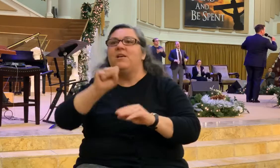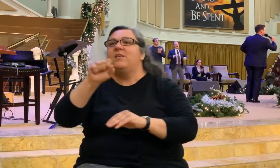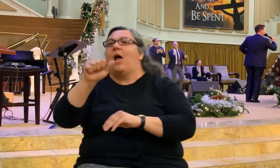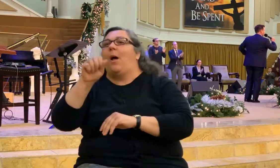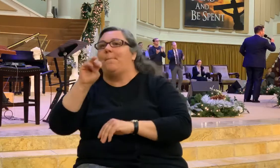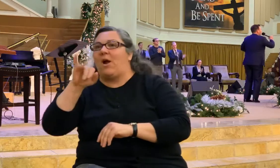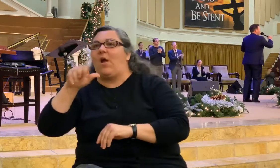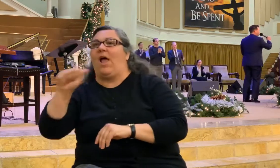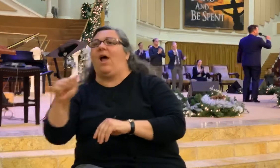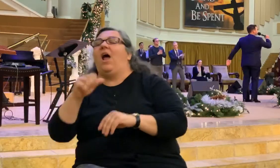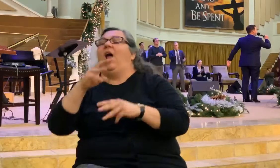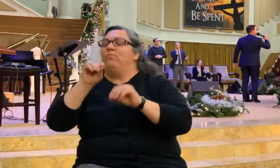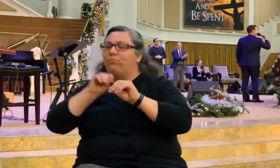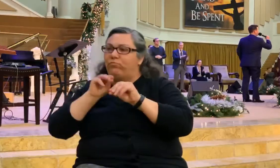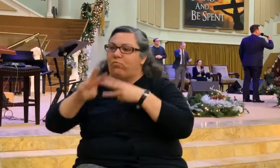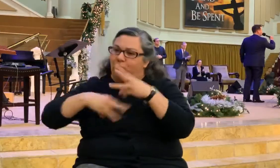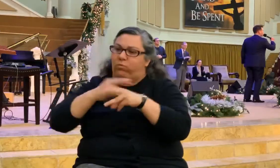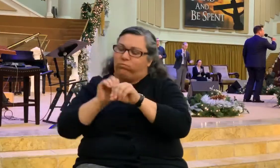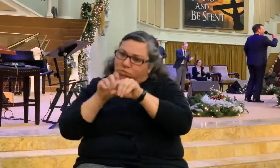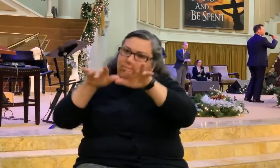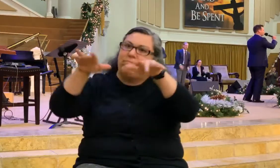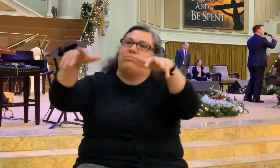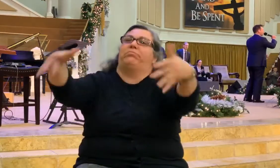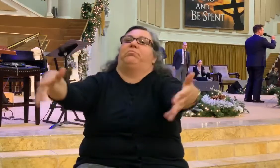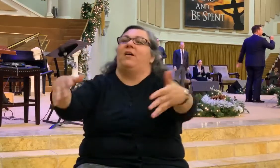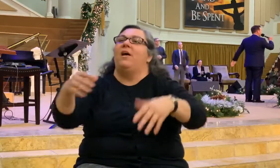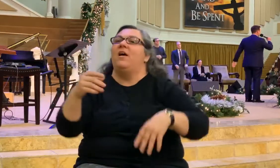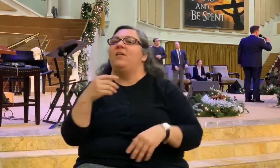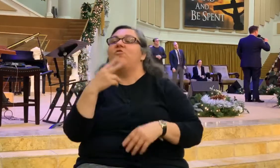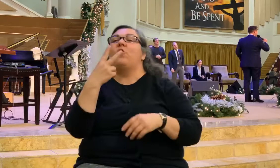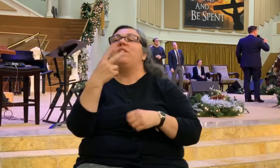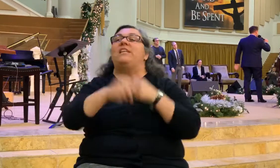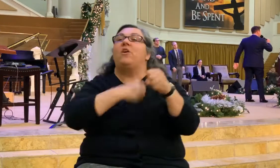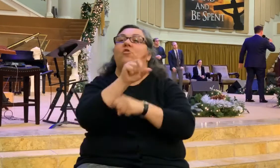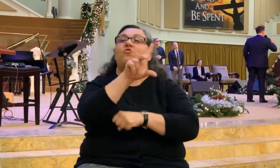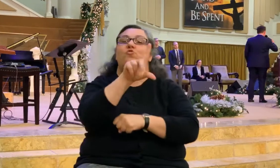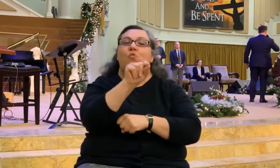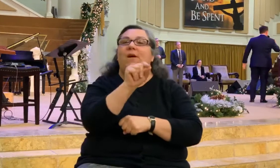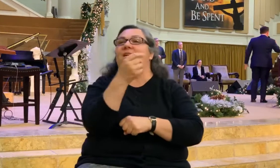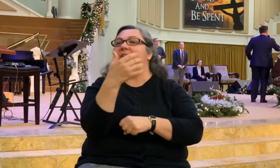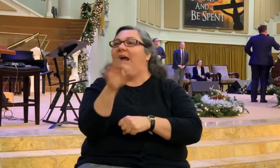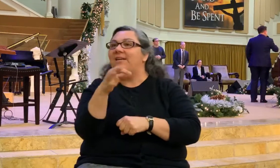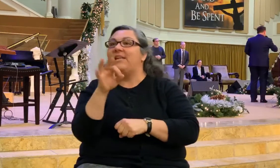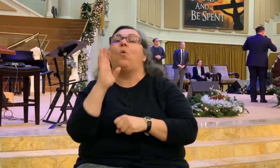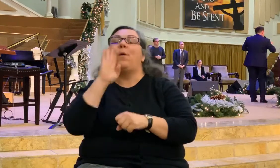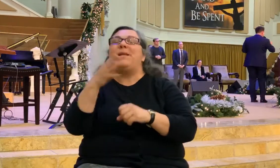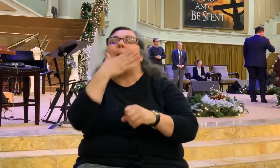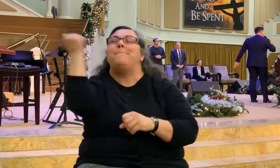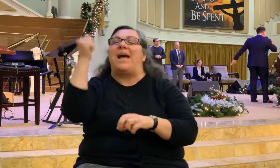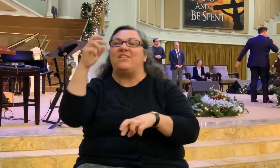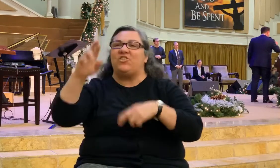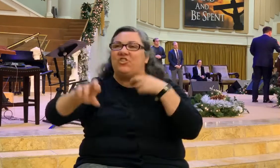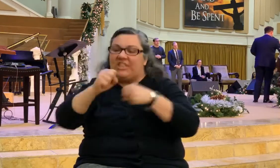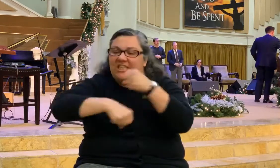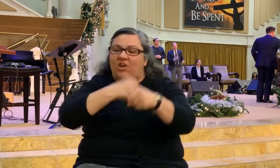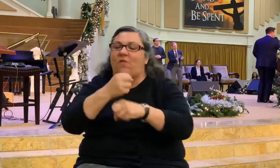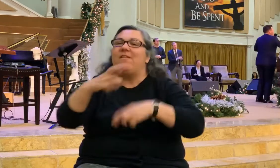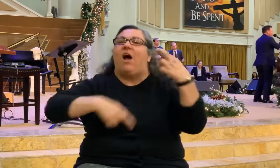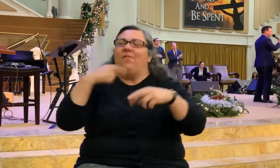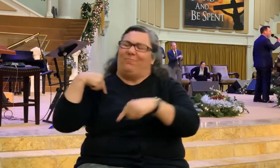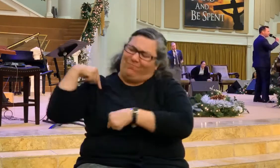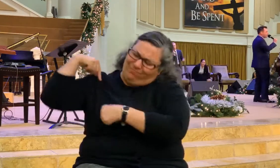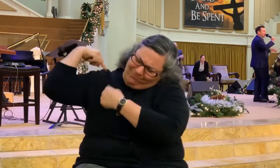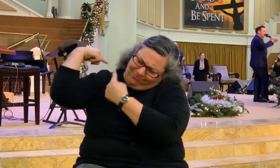uttermost parts of the earth." Let me just go ahead and tell you, 2019 is going to be the greatest year of revival that we've ever